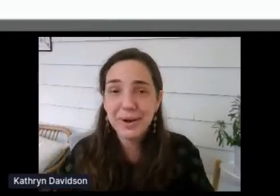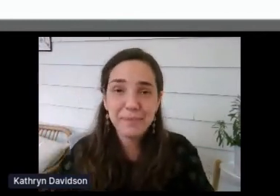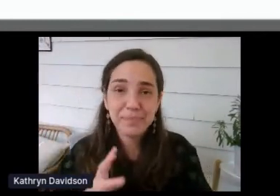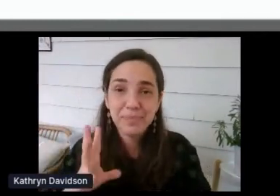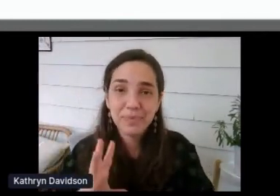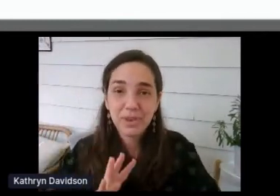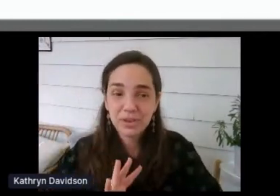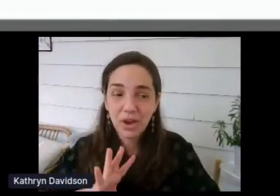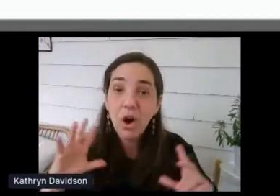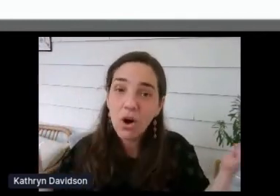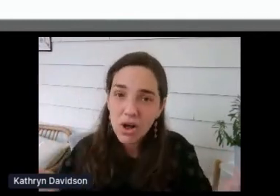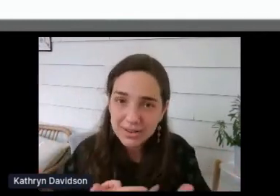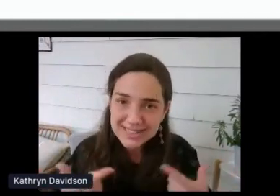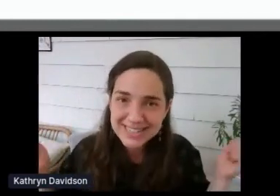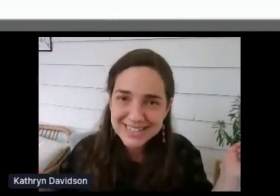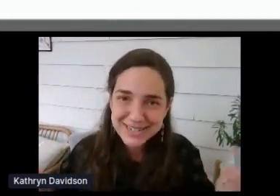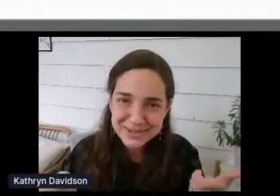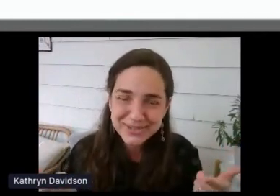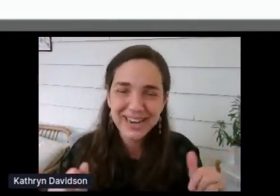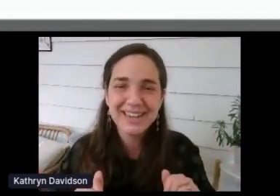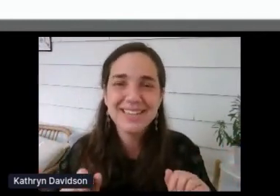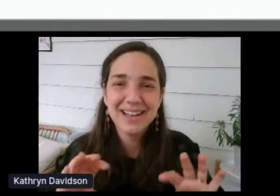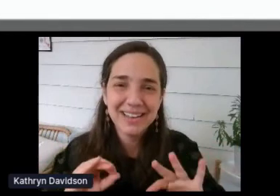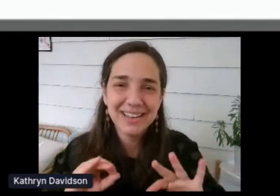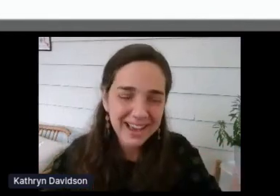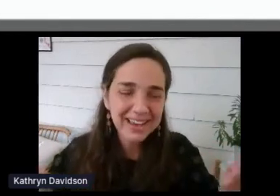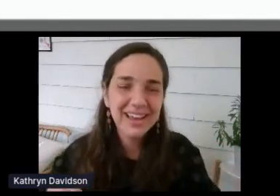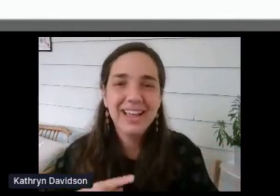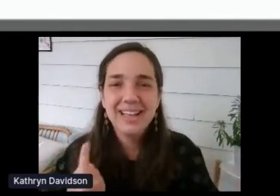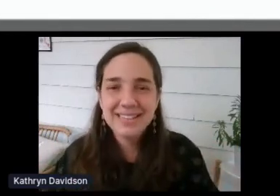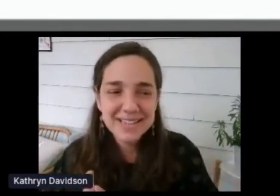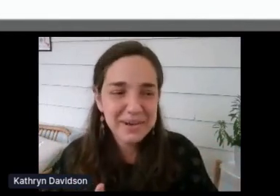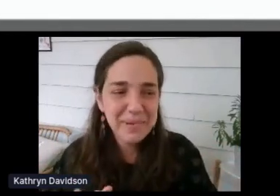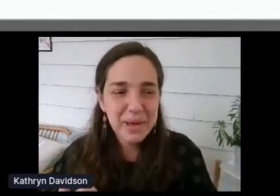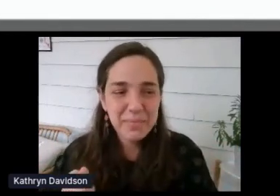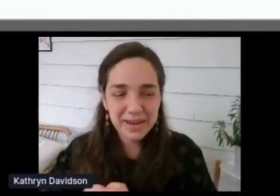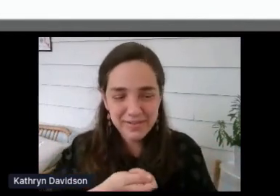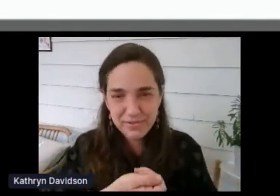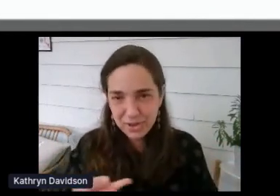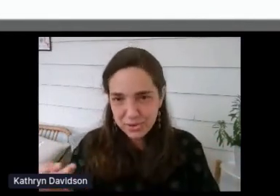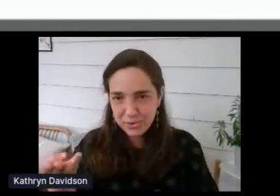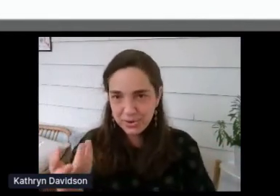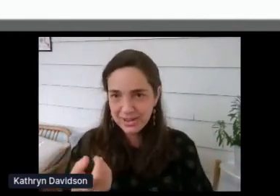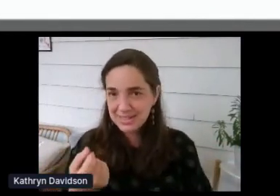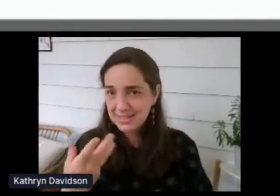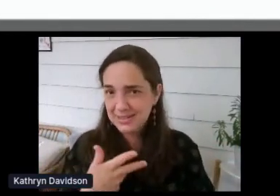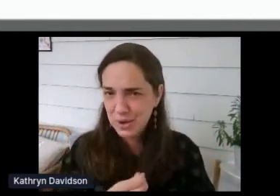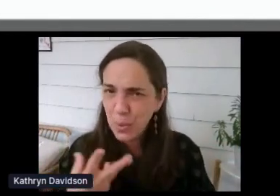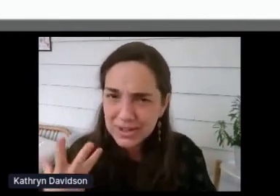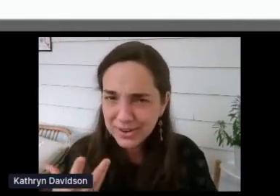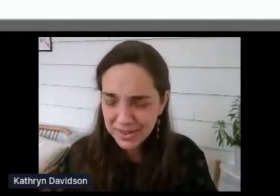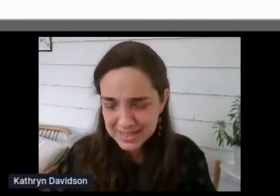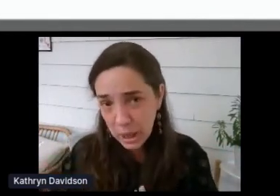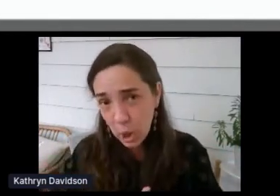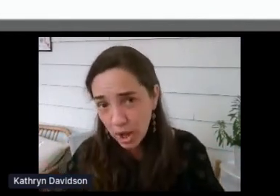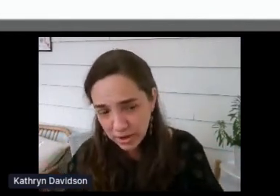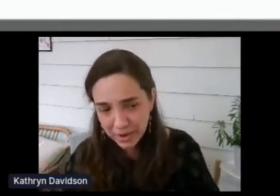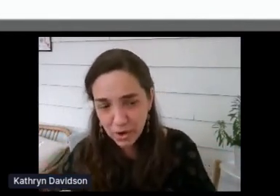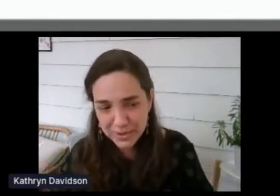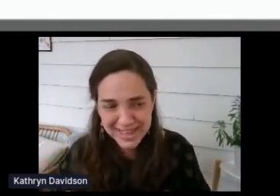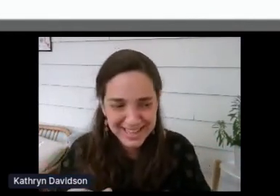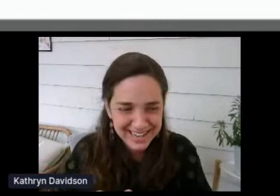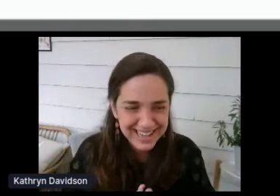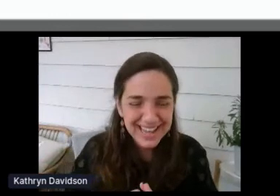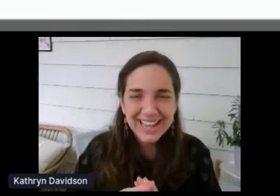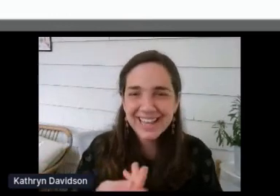So all is easy to do in ASL, and none and some, but few is a quantifier that has like a lot going